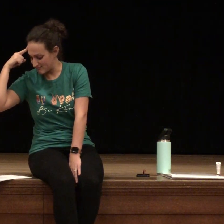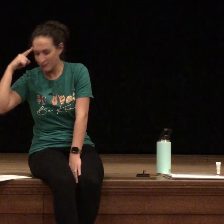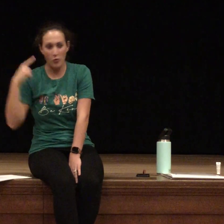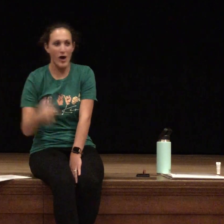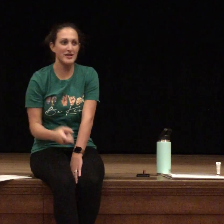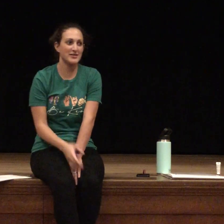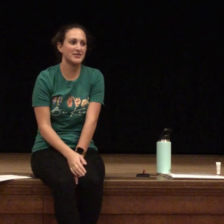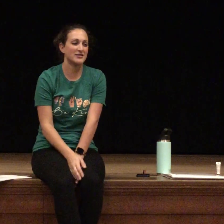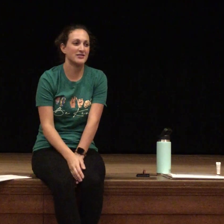White.